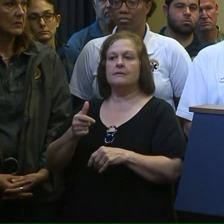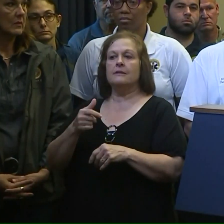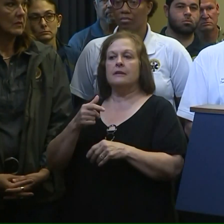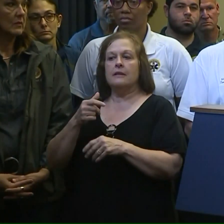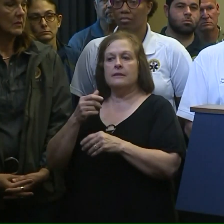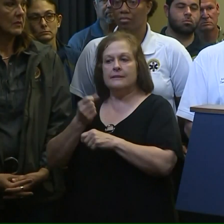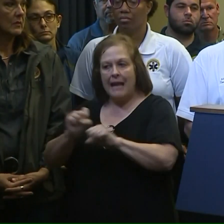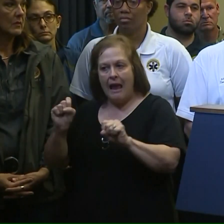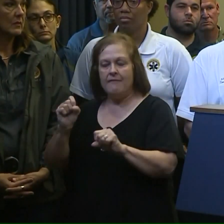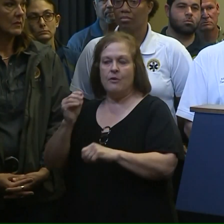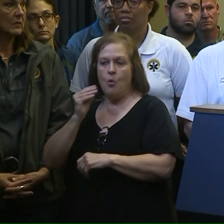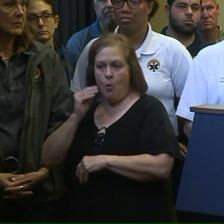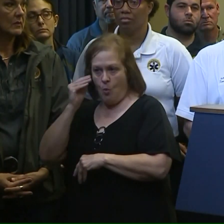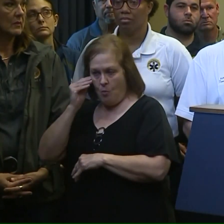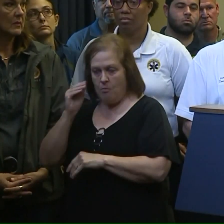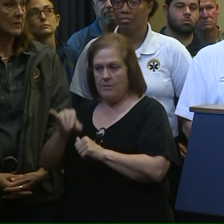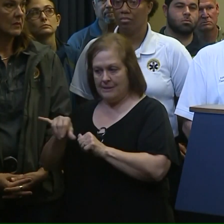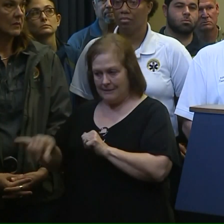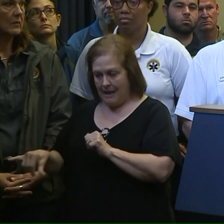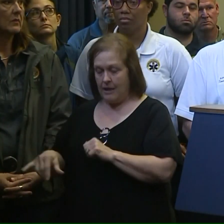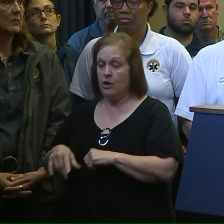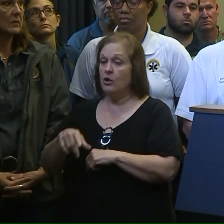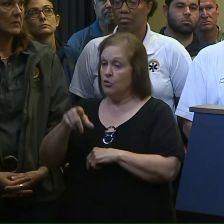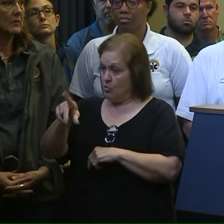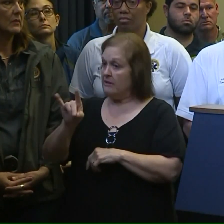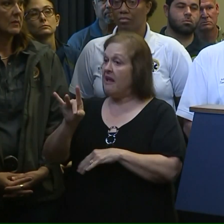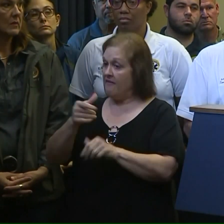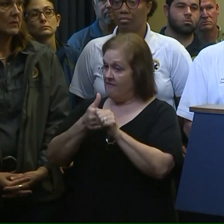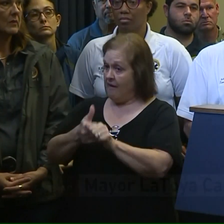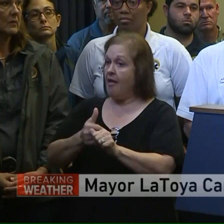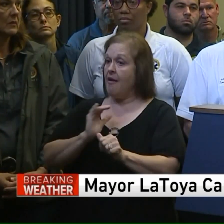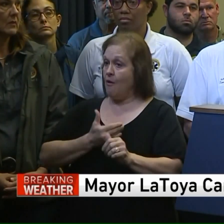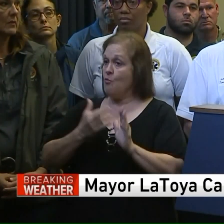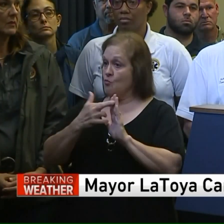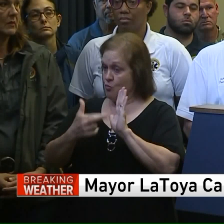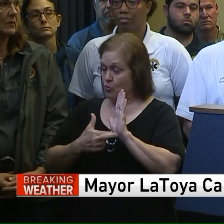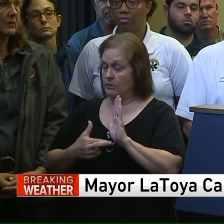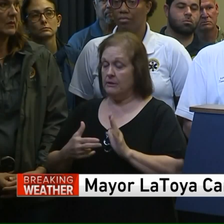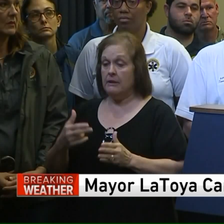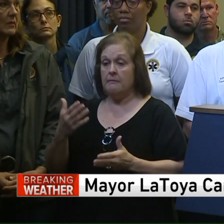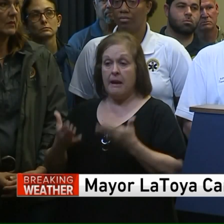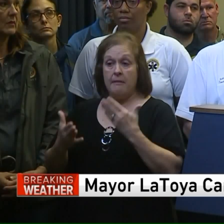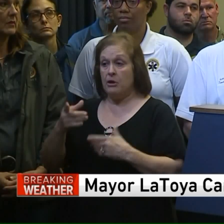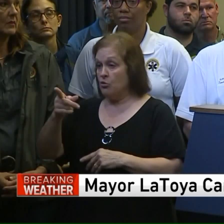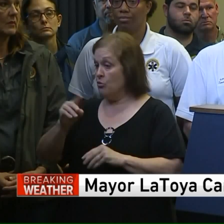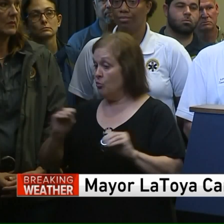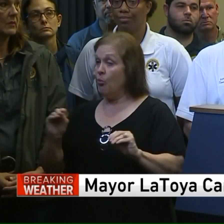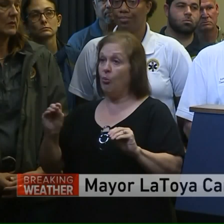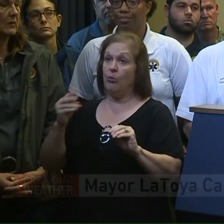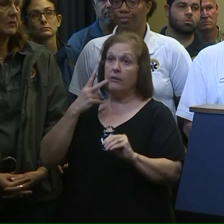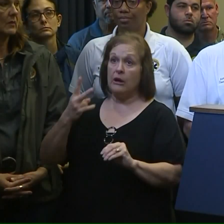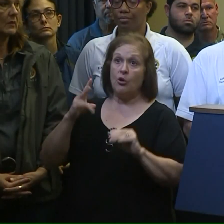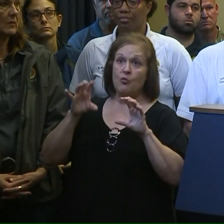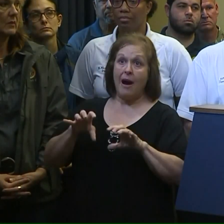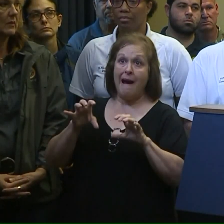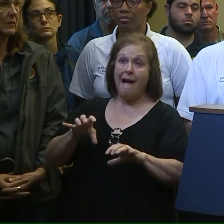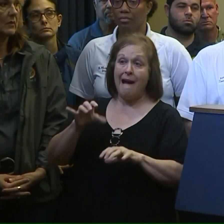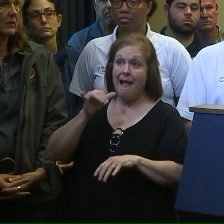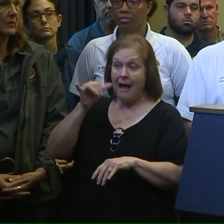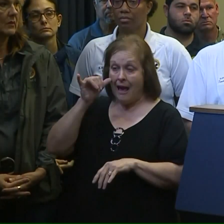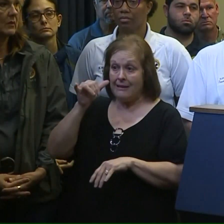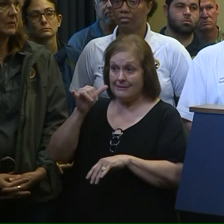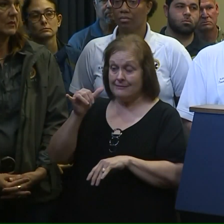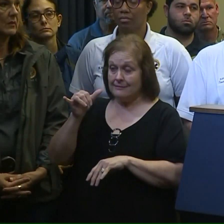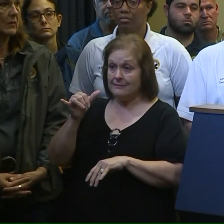LaToya Cantrell urged residents to stay vigilant. And although you may not have seen rainfall as we've been